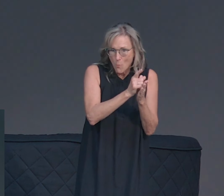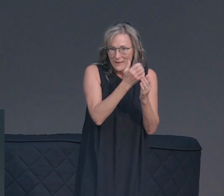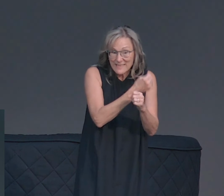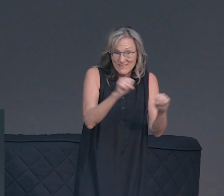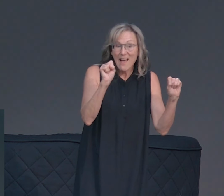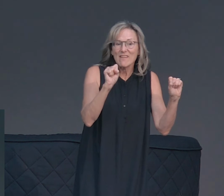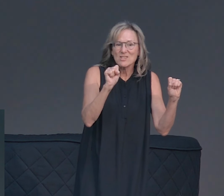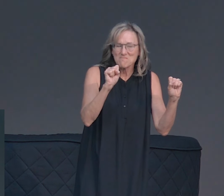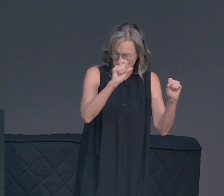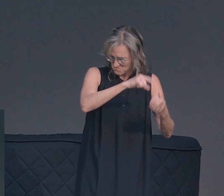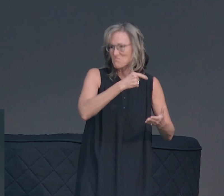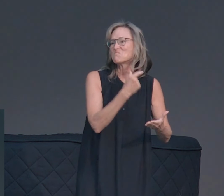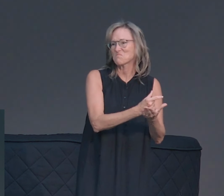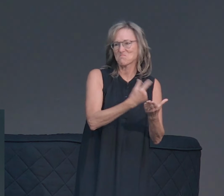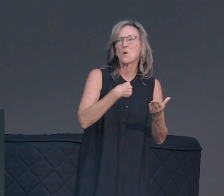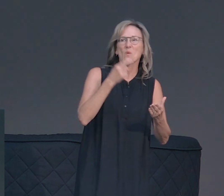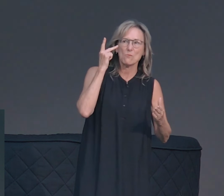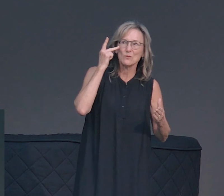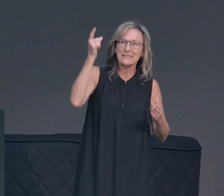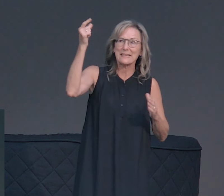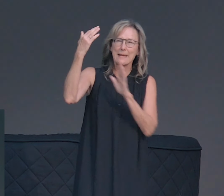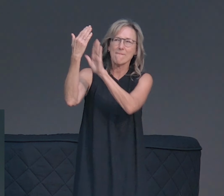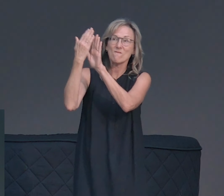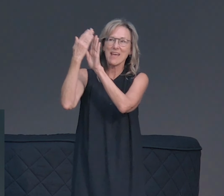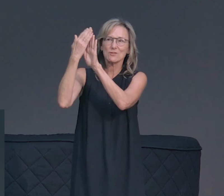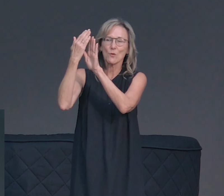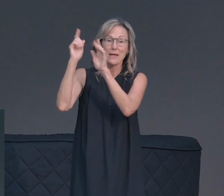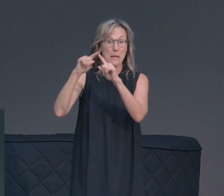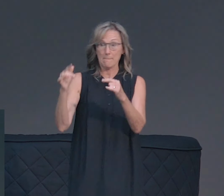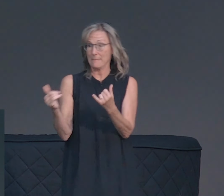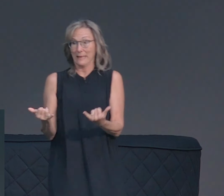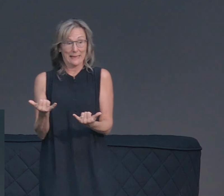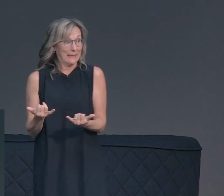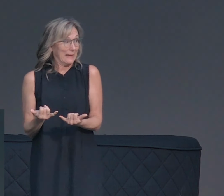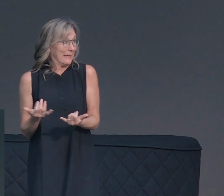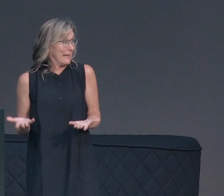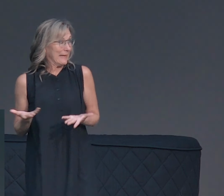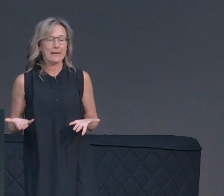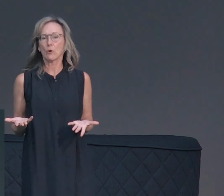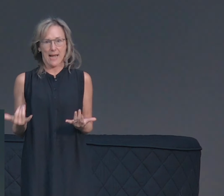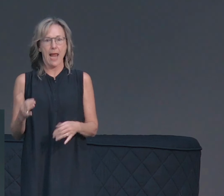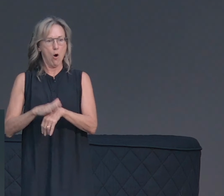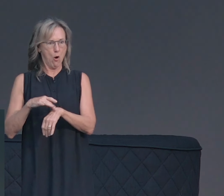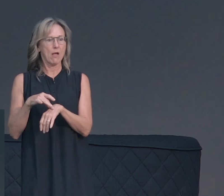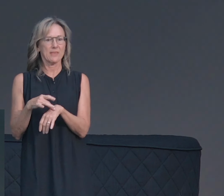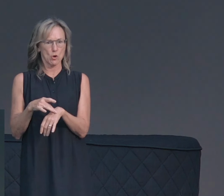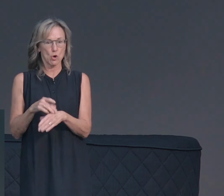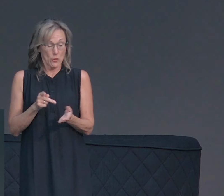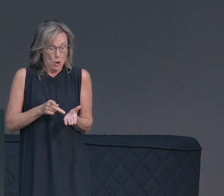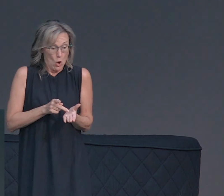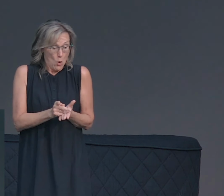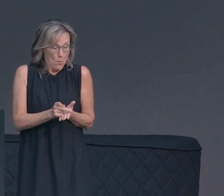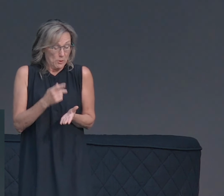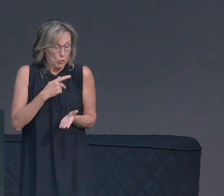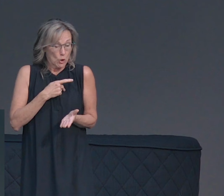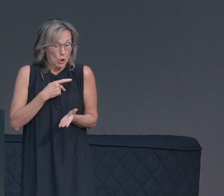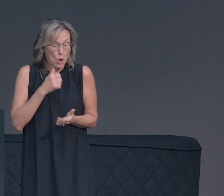we'll see God face to face one day. But right here on this earth, being pure in heart practically